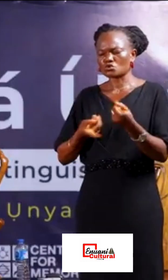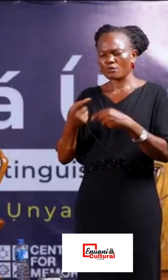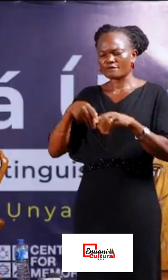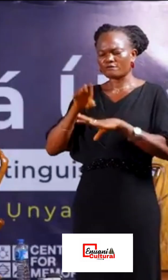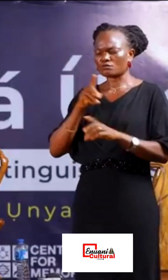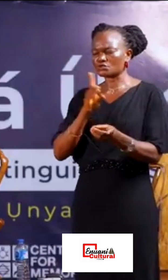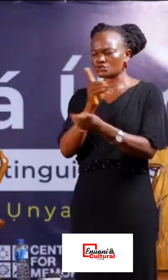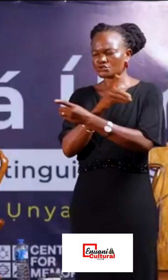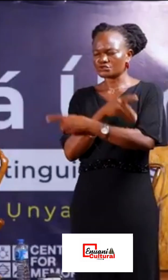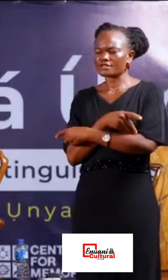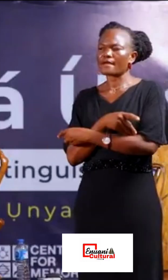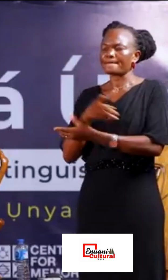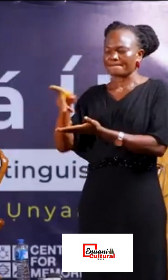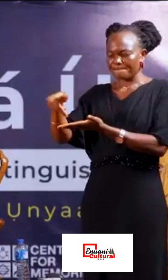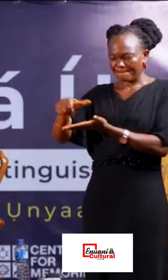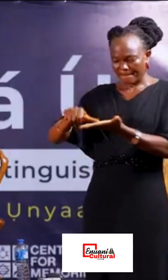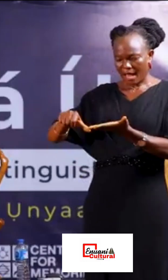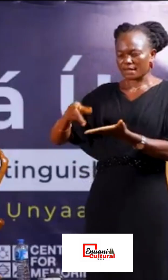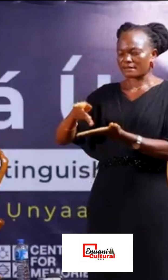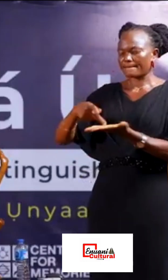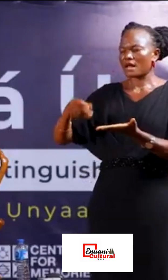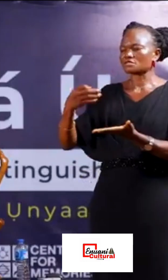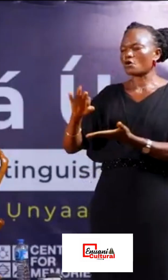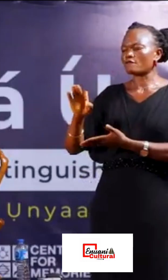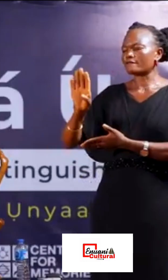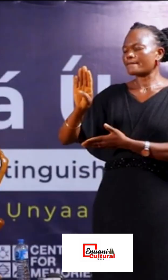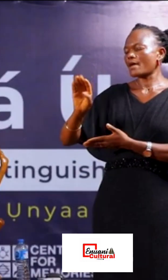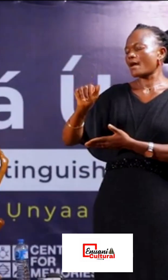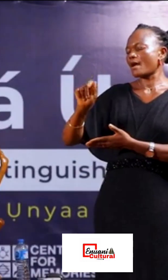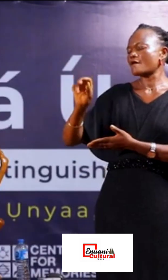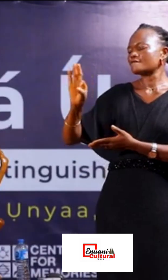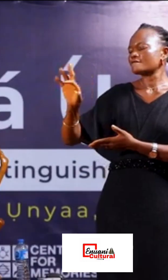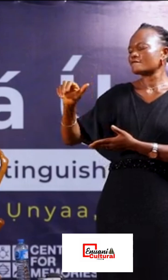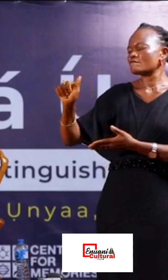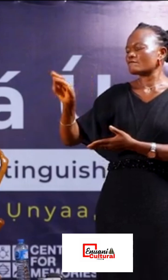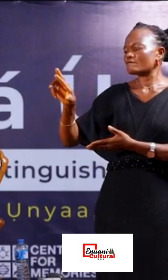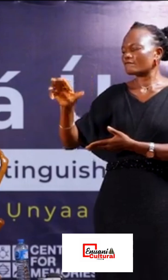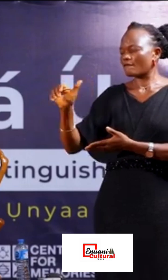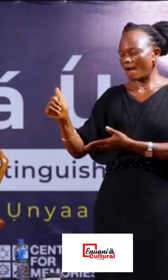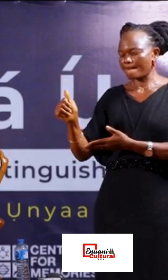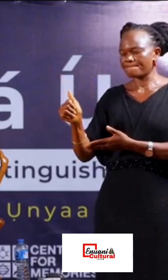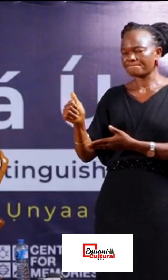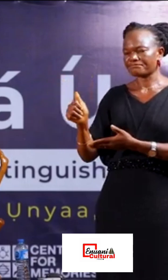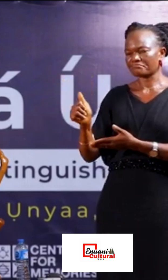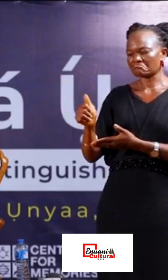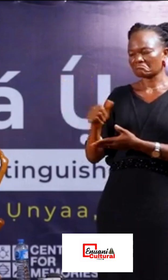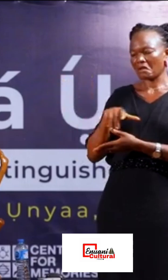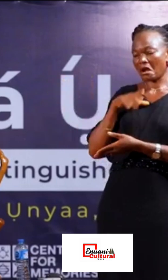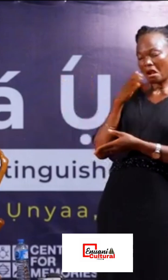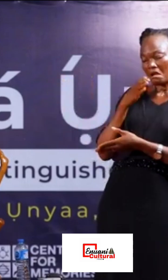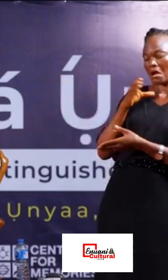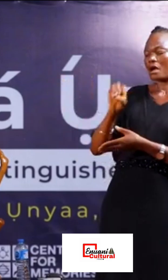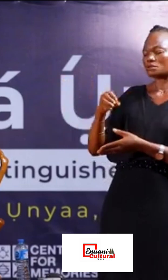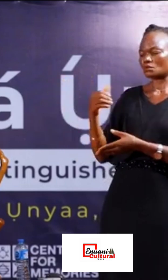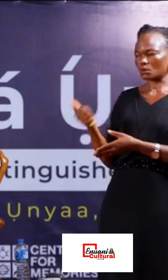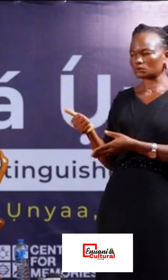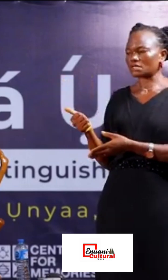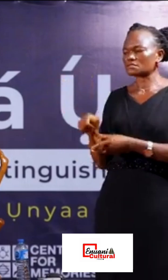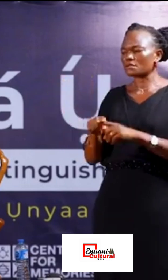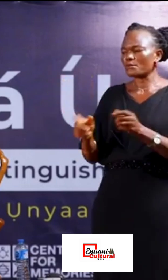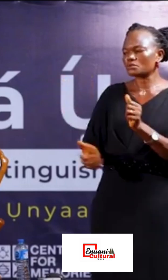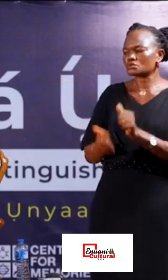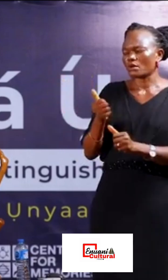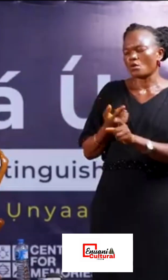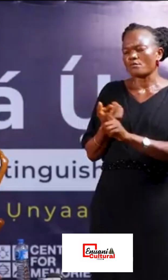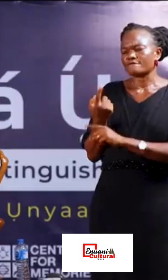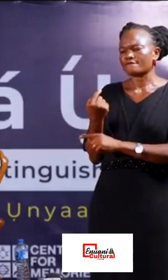what is today the Bight of Biafra, right? Bono, Calabar, you're right? and others. But most of the enslaved people were